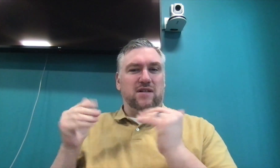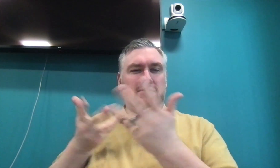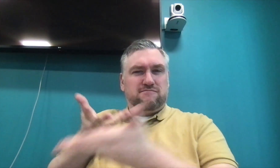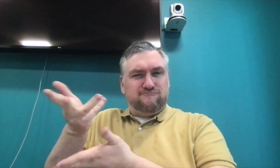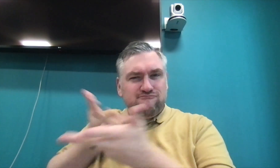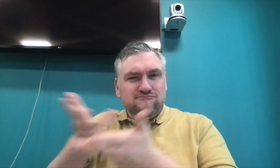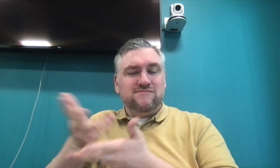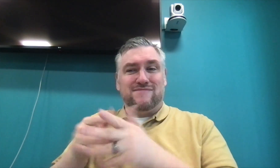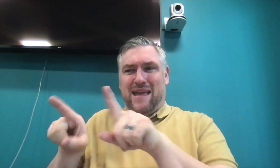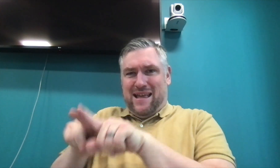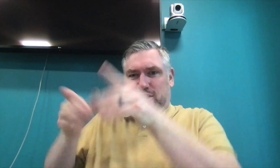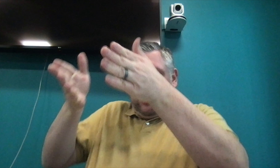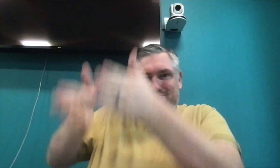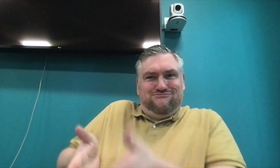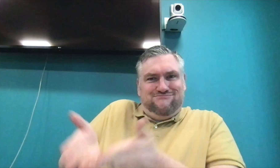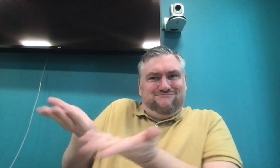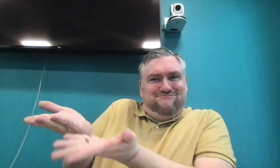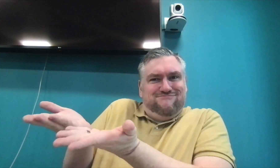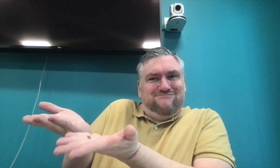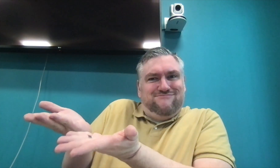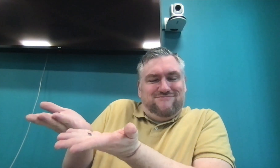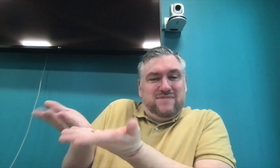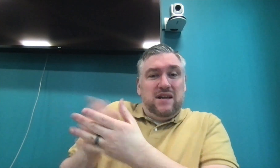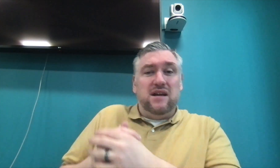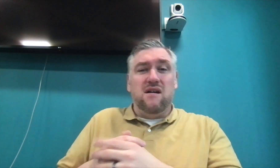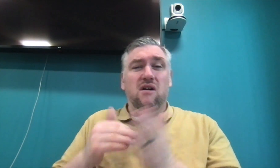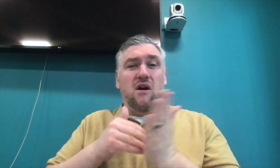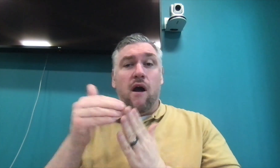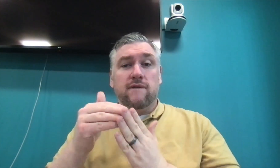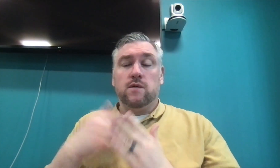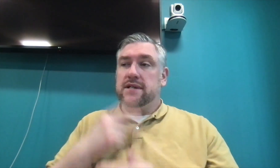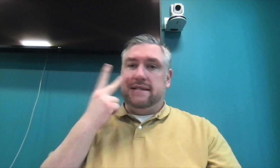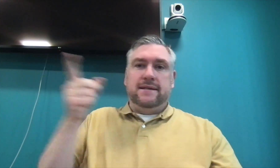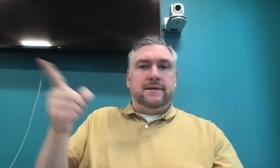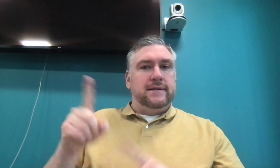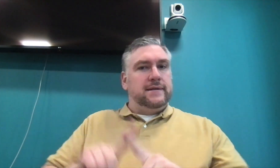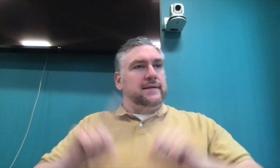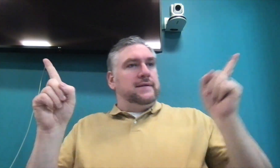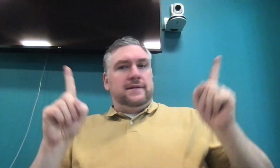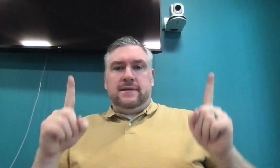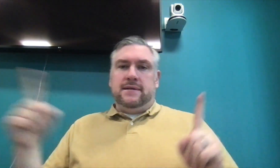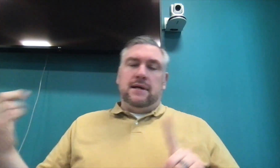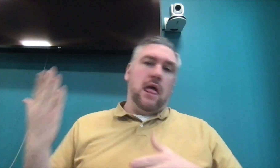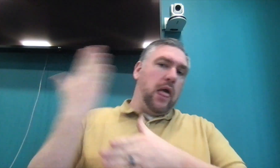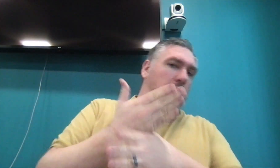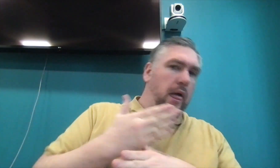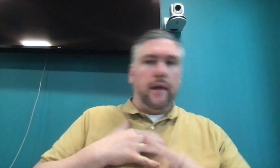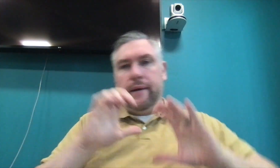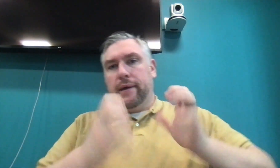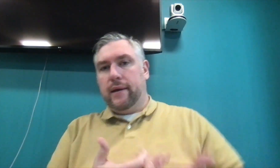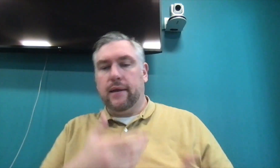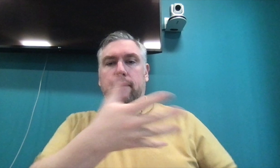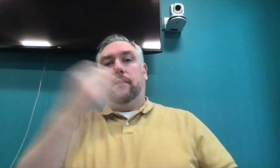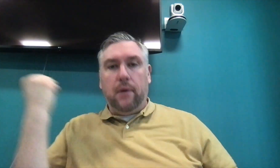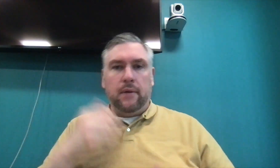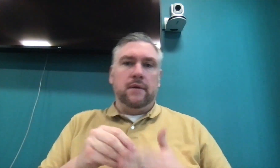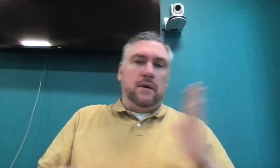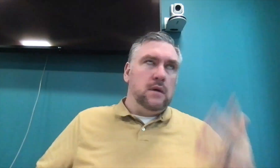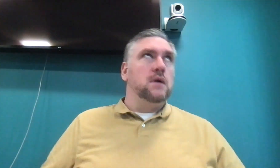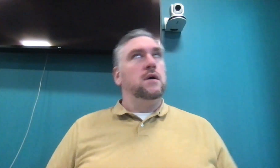It'll help to understand the related service provider on a personal level, on a human level. We see them as some kind of different person who kind